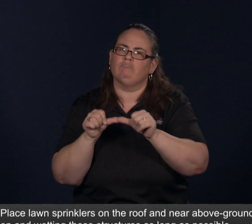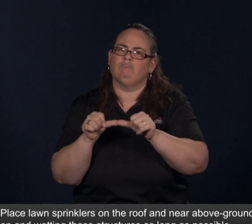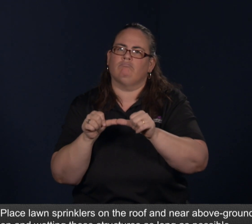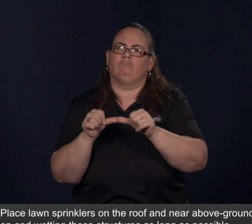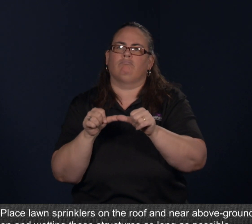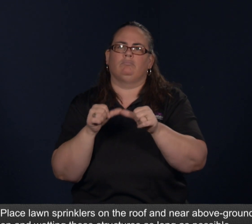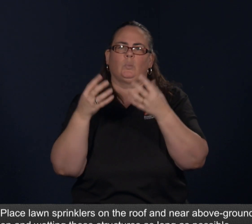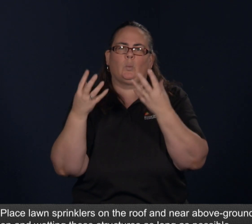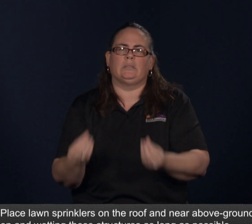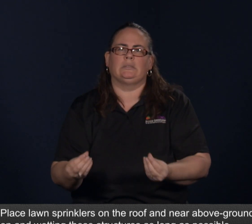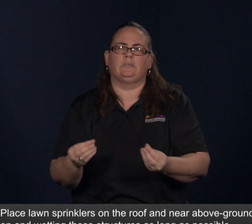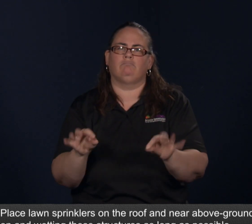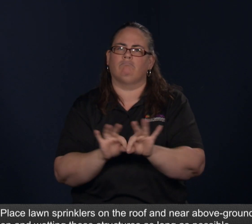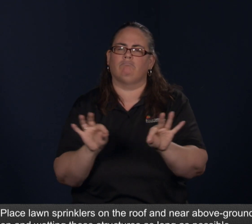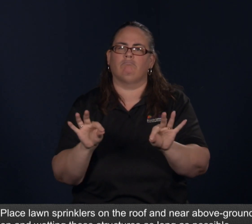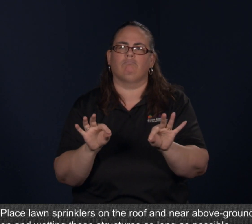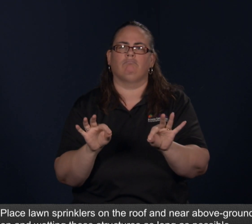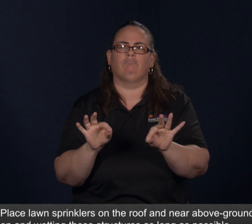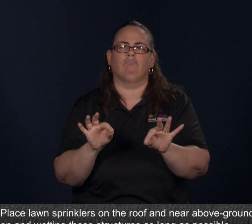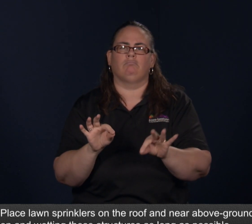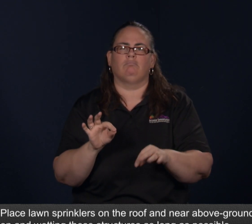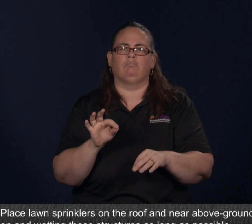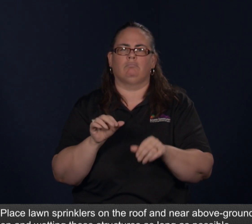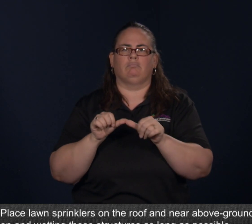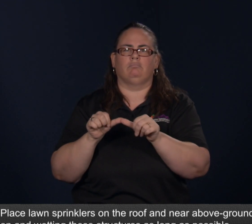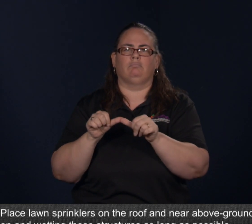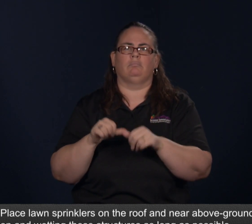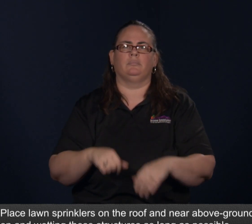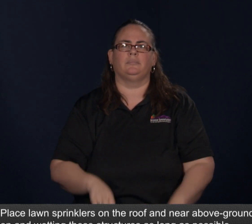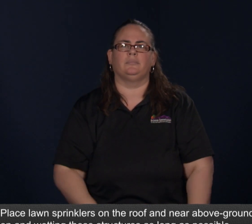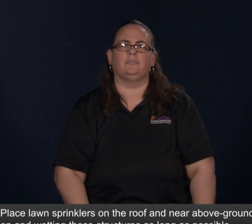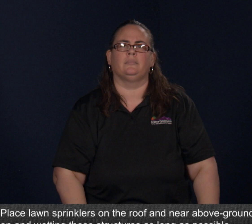Leave sprinklers on and wetting these structures as long as possible.